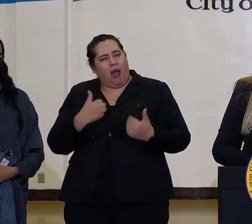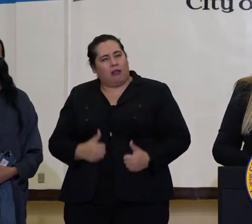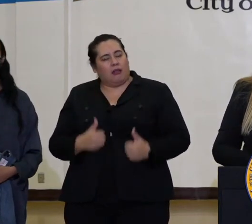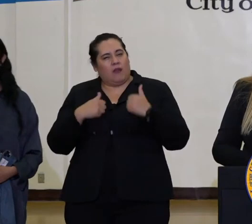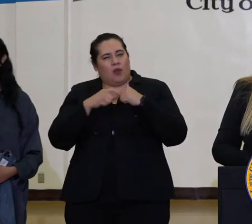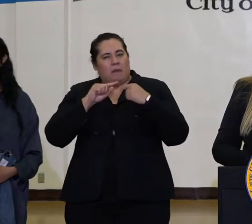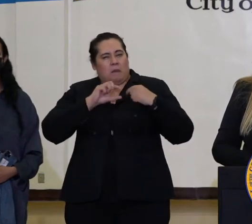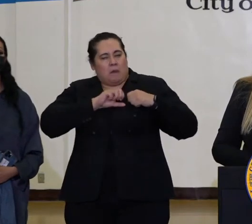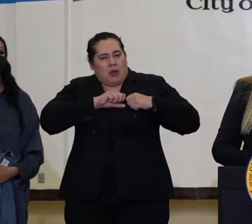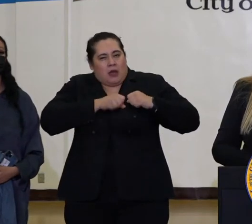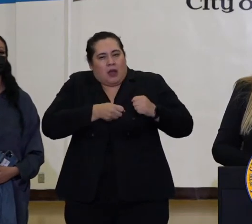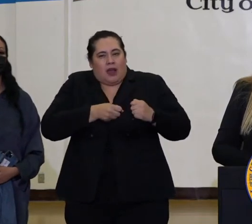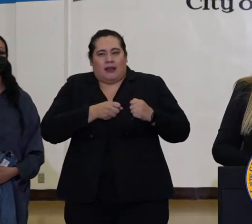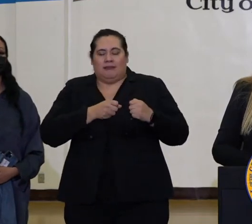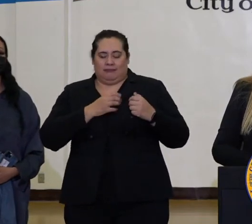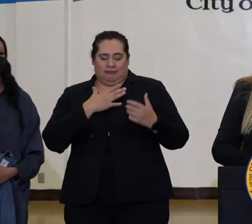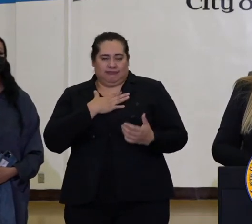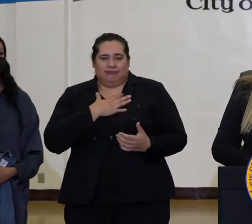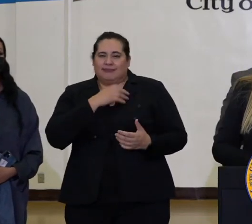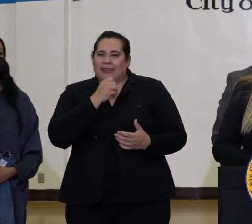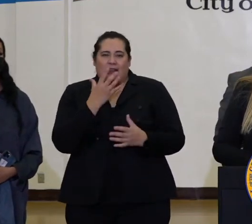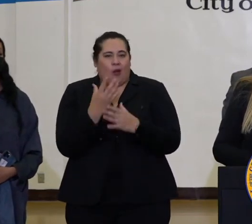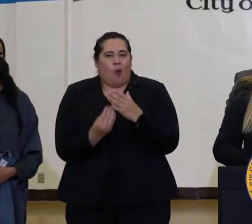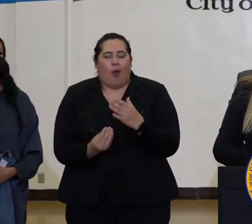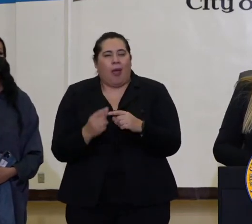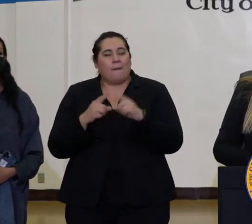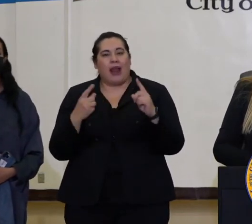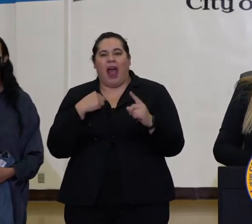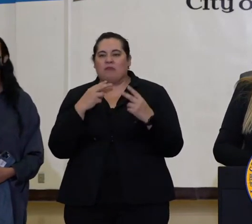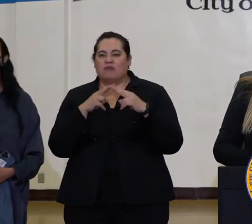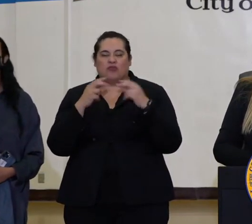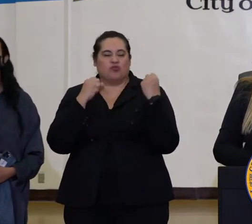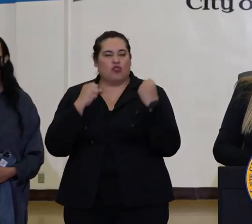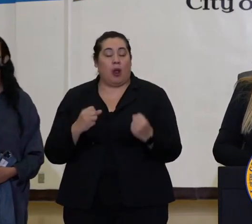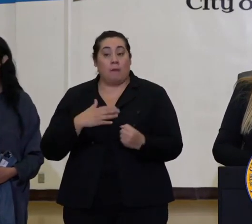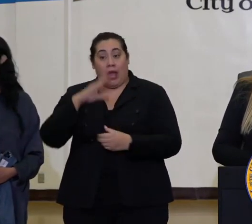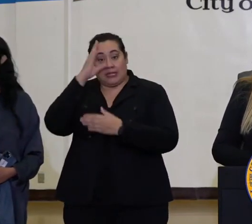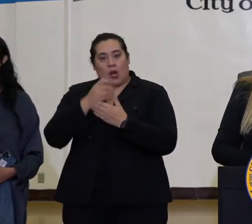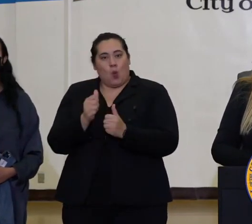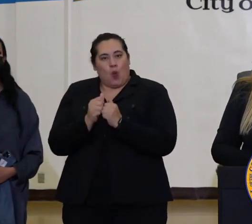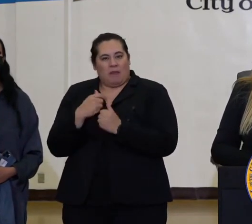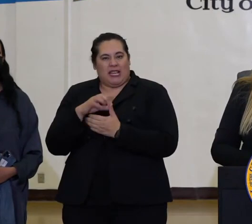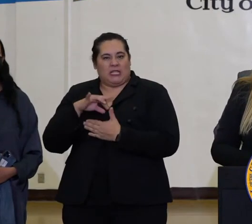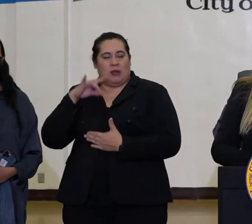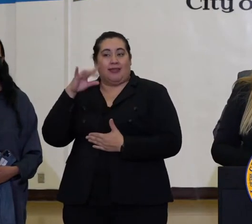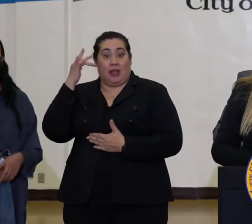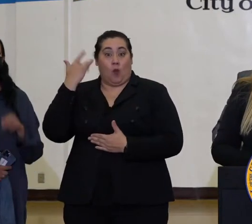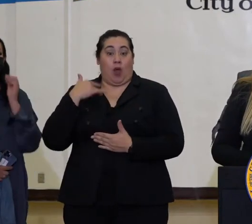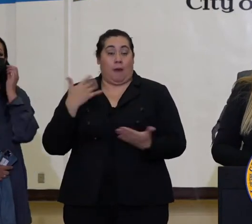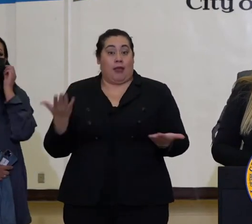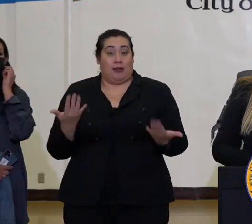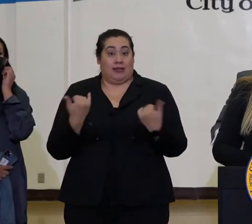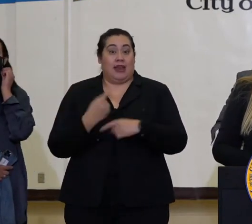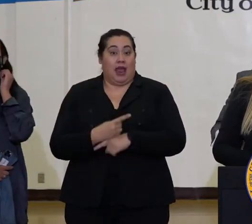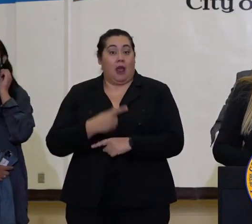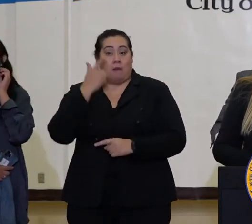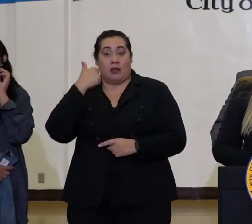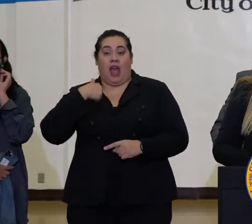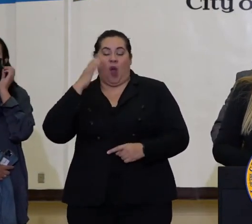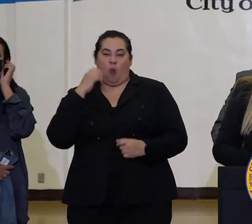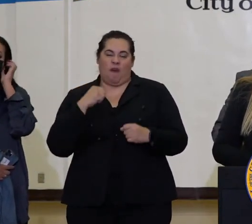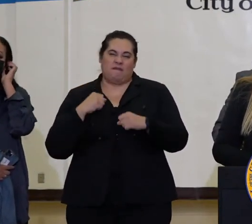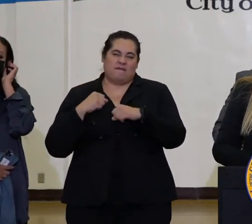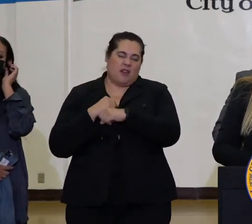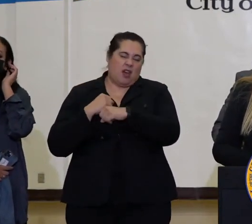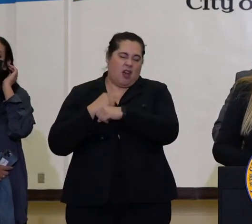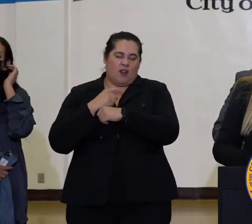and agony. It won't go away. But I'm very strong, and my son's with me spiritually. That's why I'm here today, because I will fight